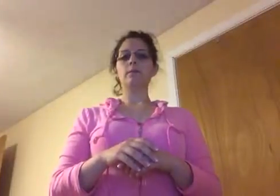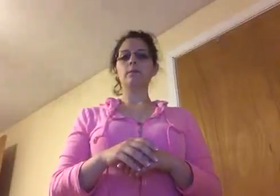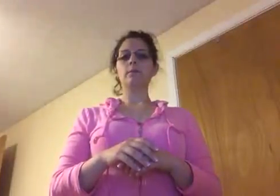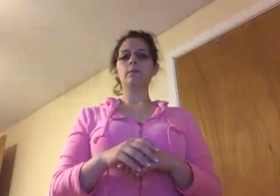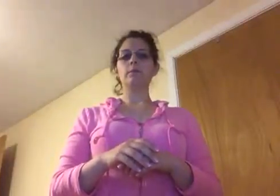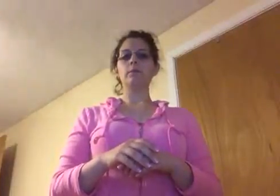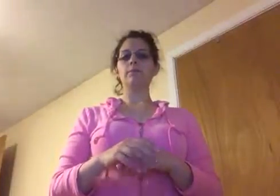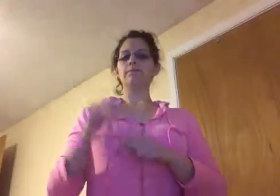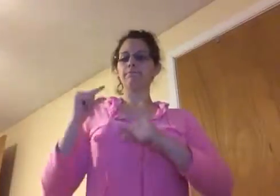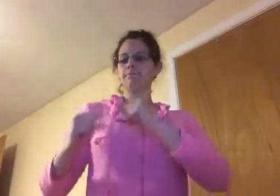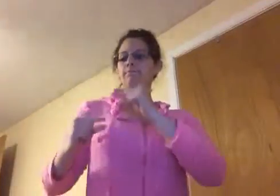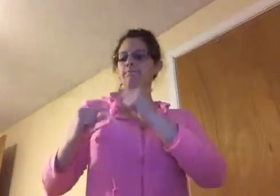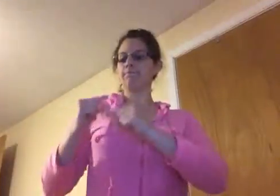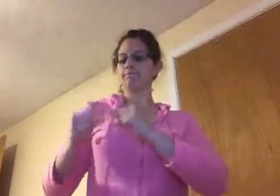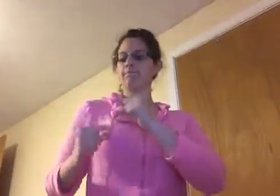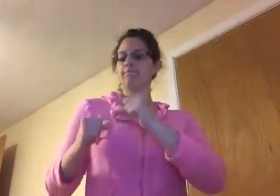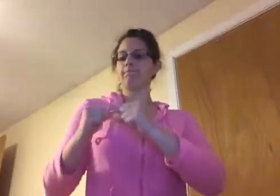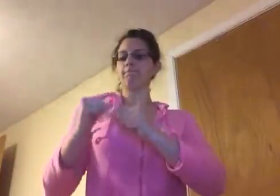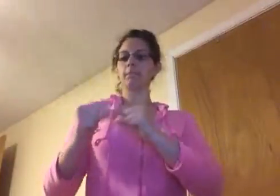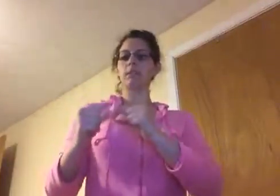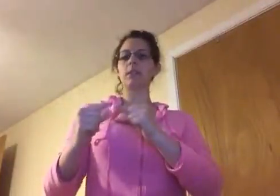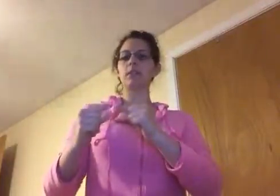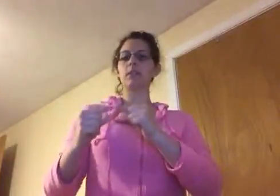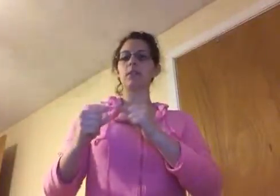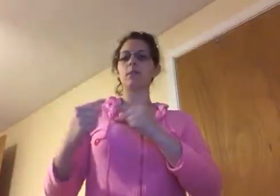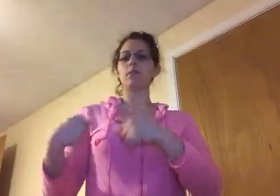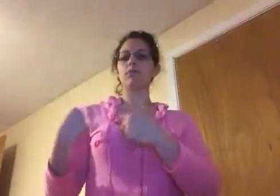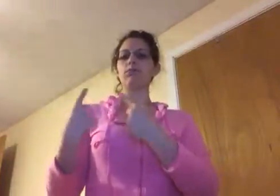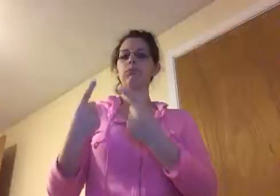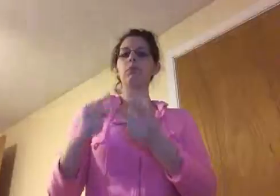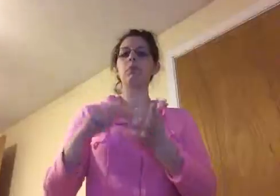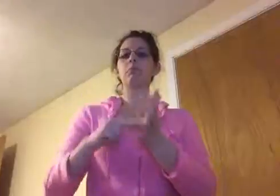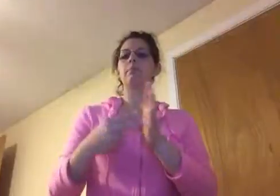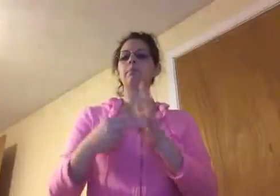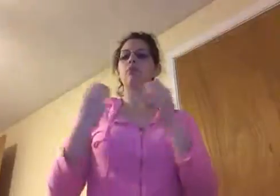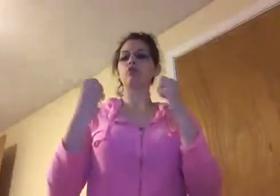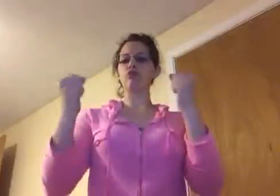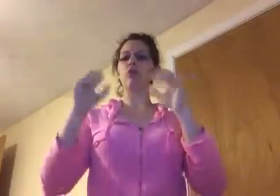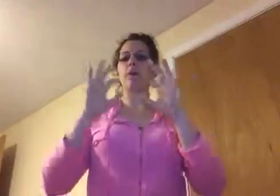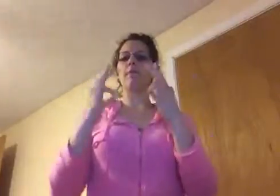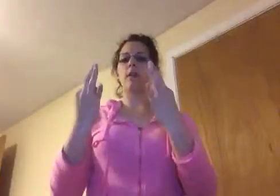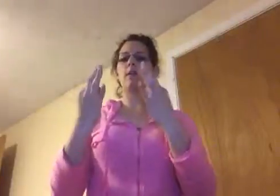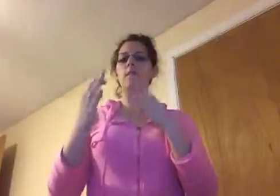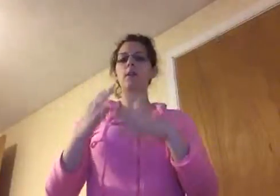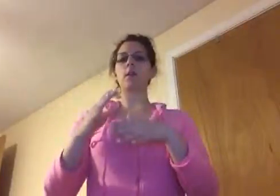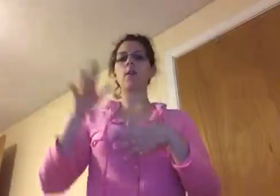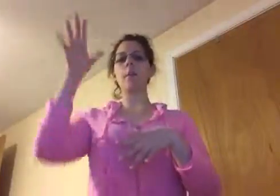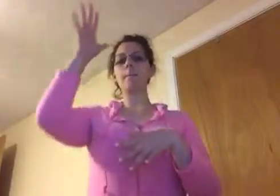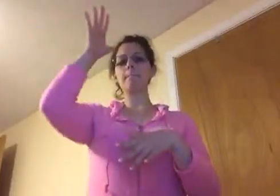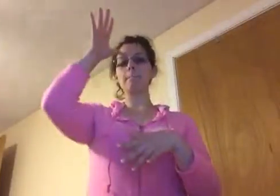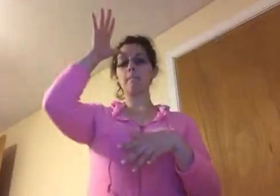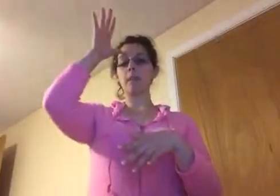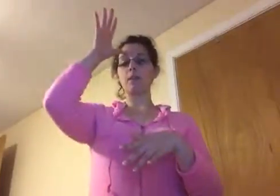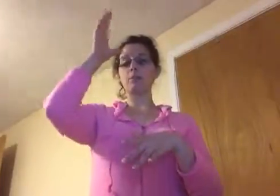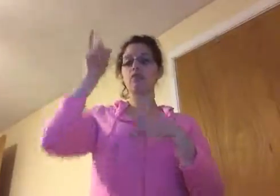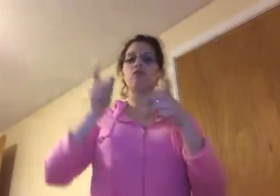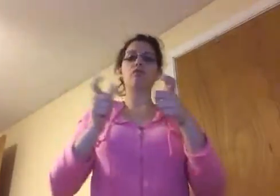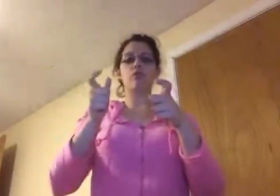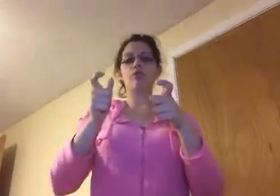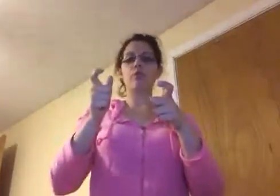communities. Order was also kept by patriarchy, so there was definitely an authoritarian male father figure. The men